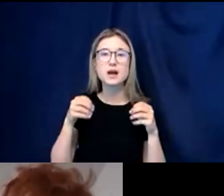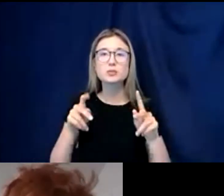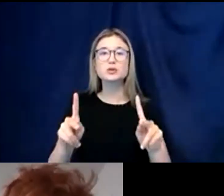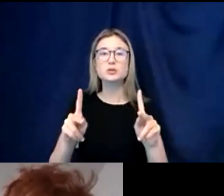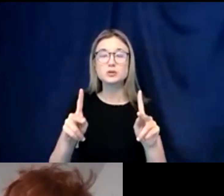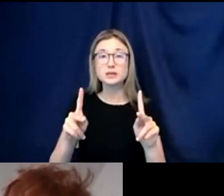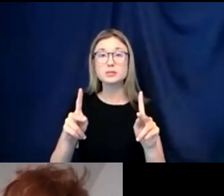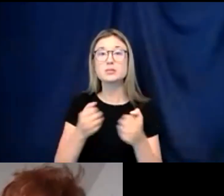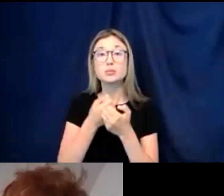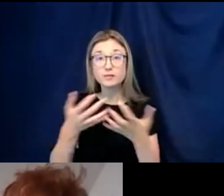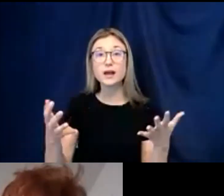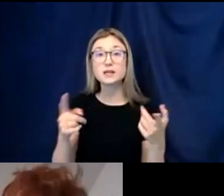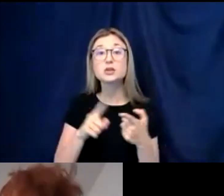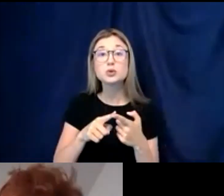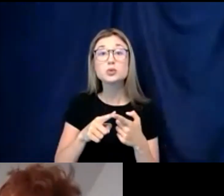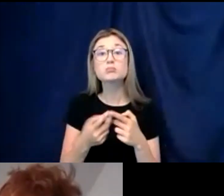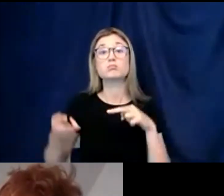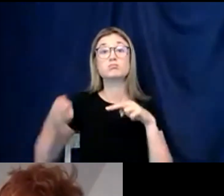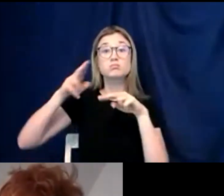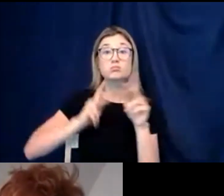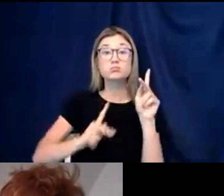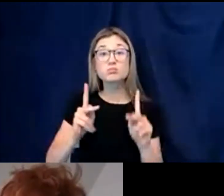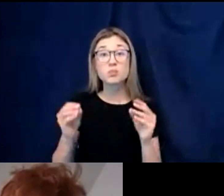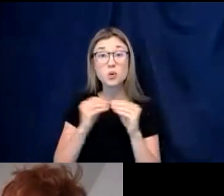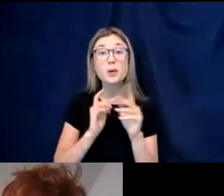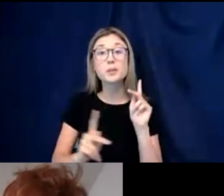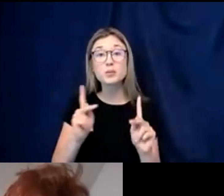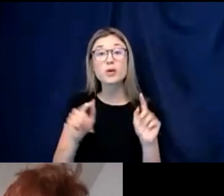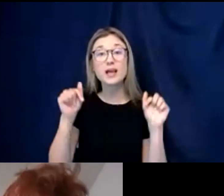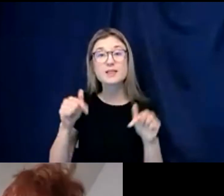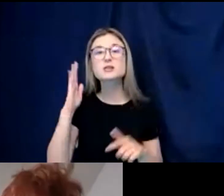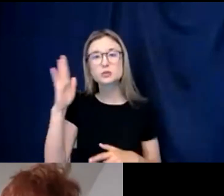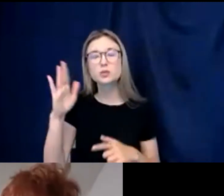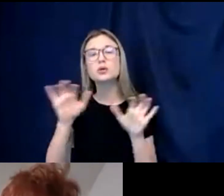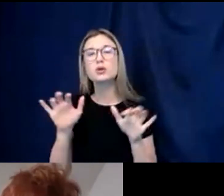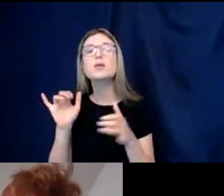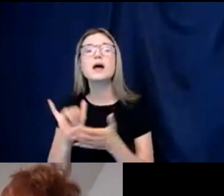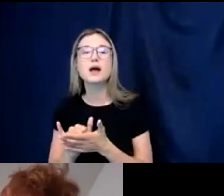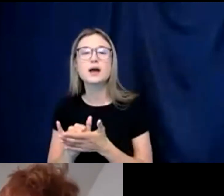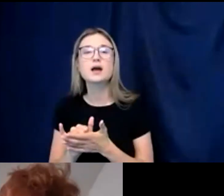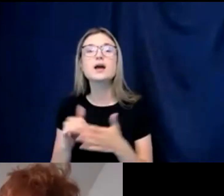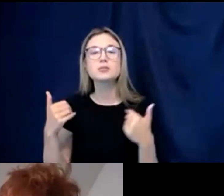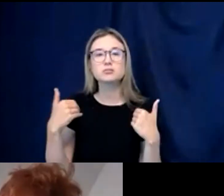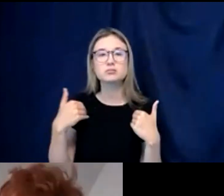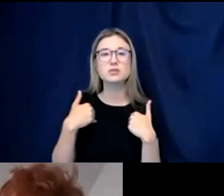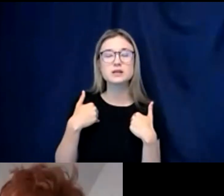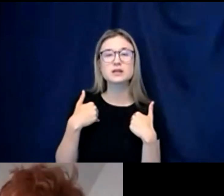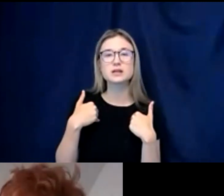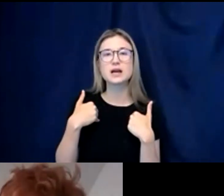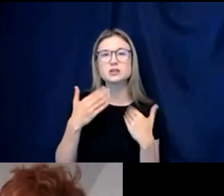people. And that's what this will do. And it does have good bipartisan support in